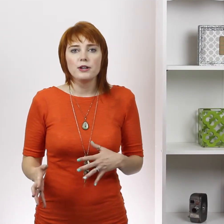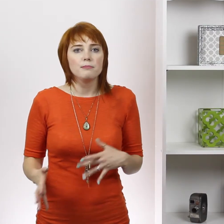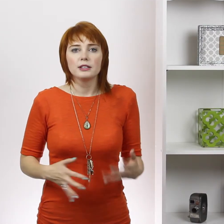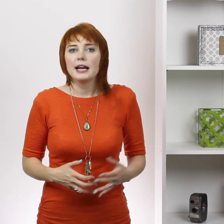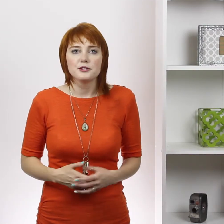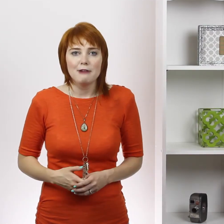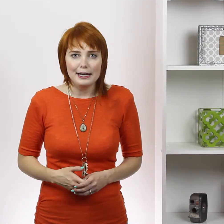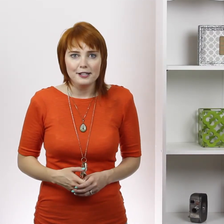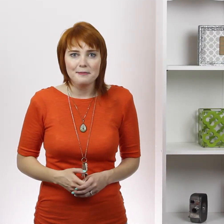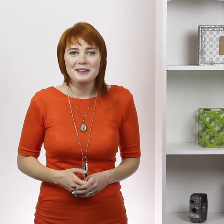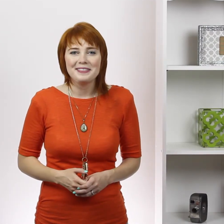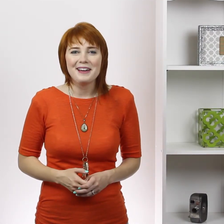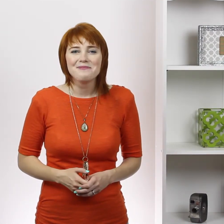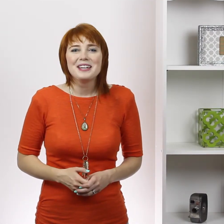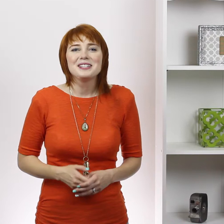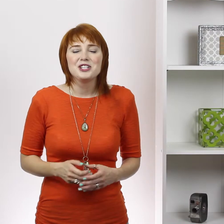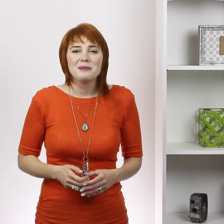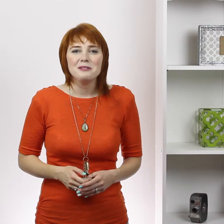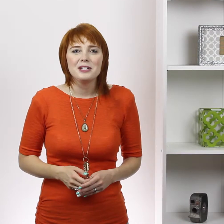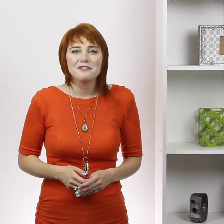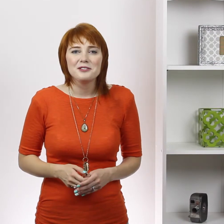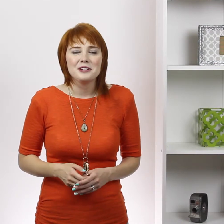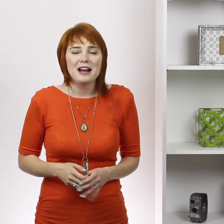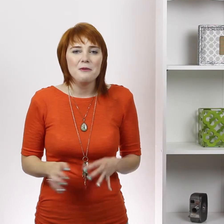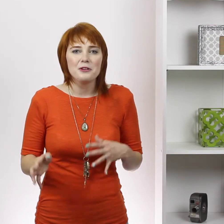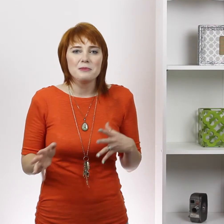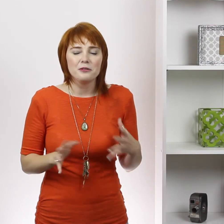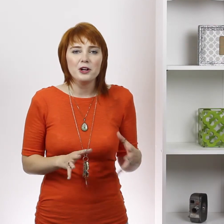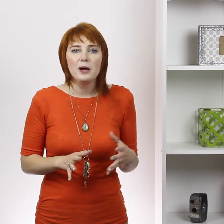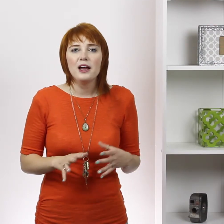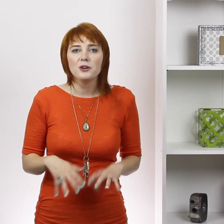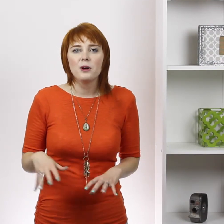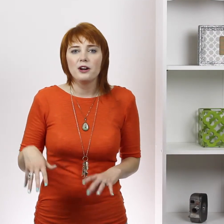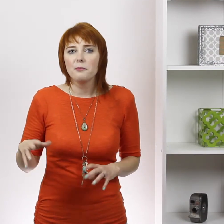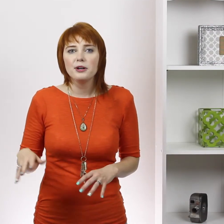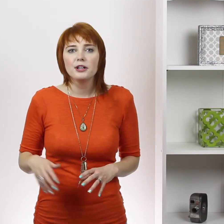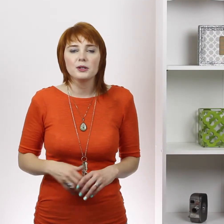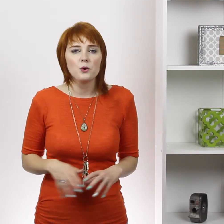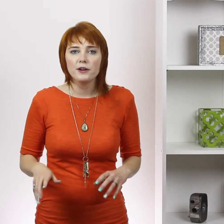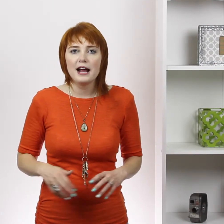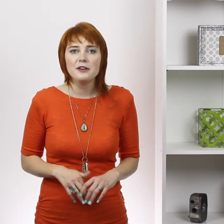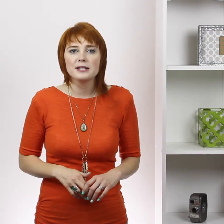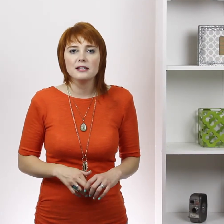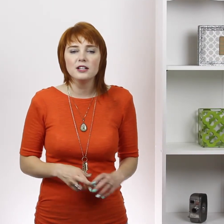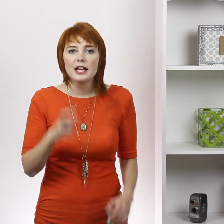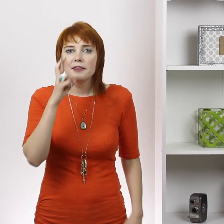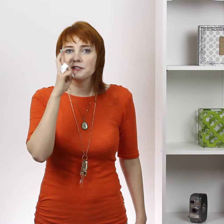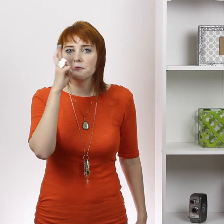read a book that has a rat in it, something like that. To teach your baby whenever you see a rat, whether it be a real one or one on a book or a toy rat, you can say, look, there's